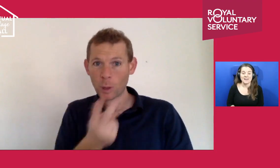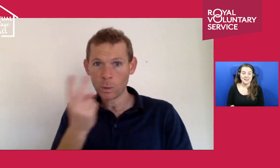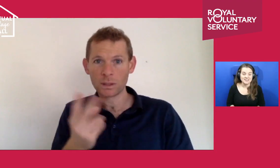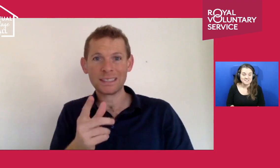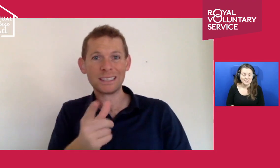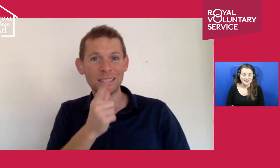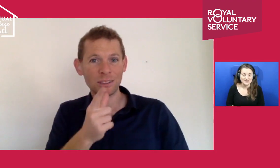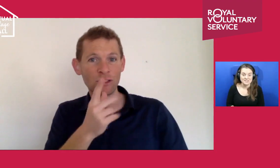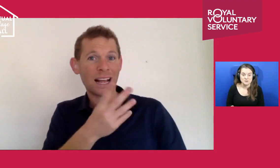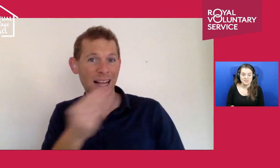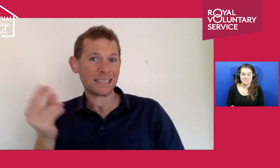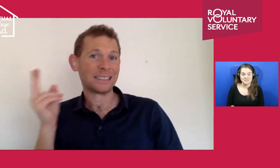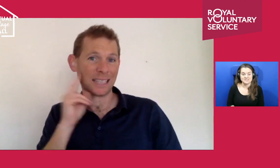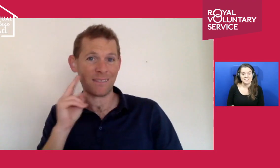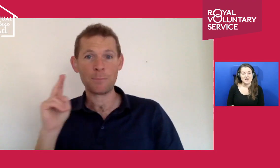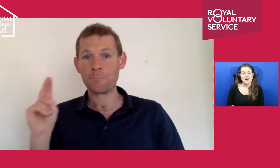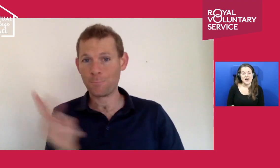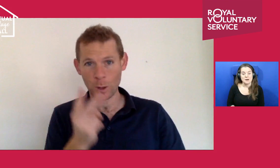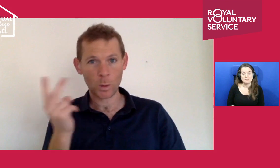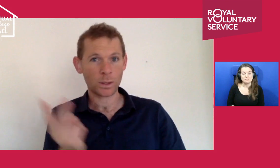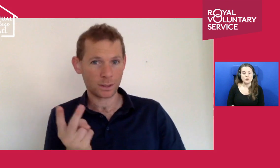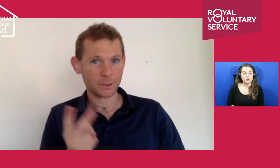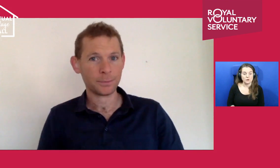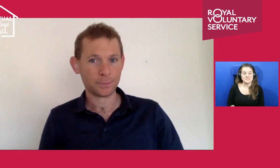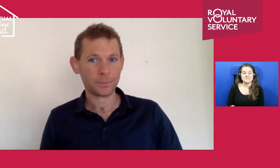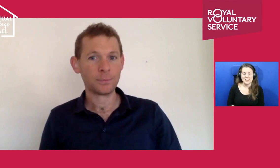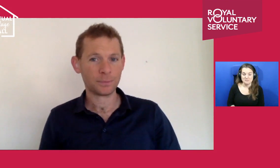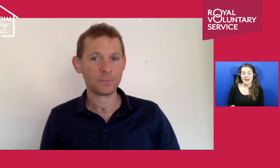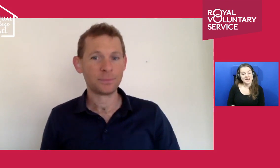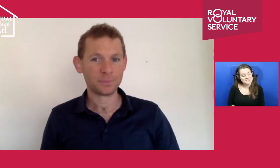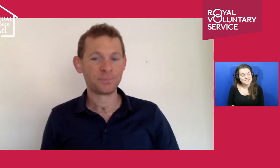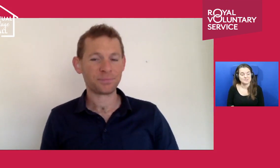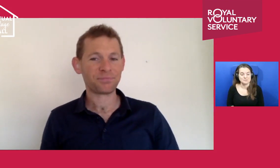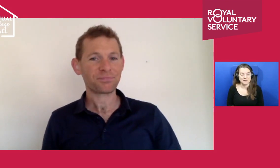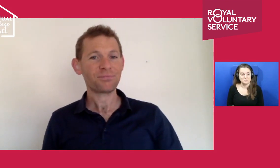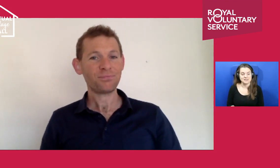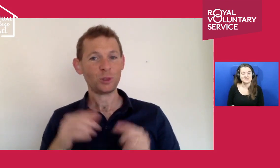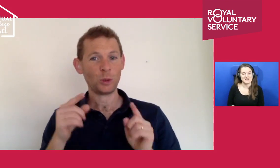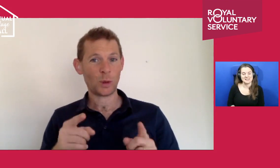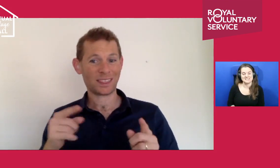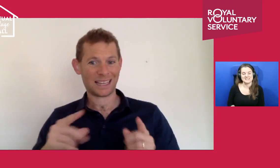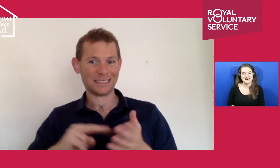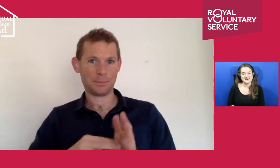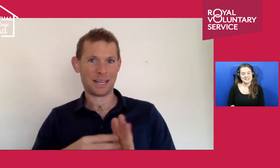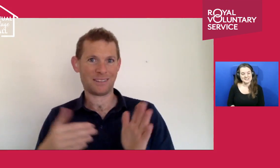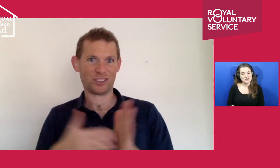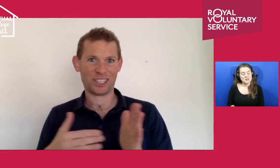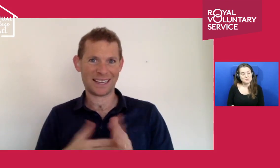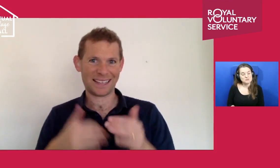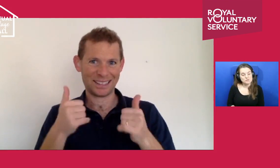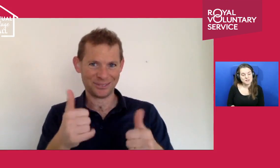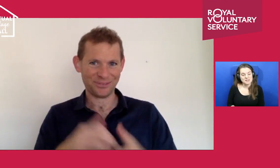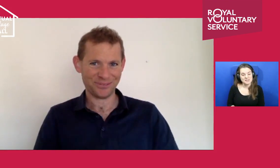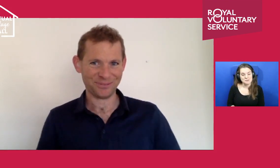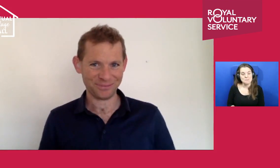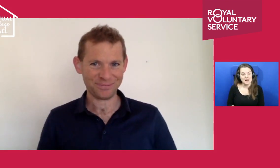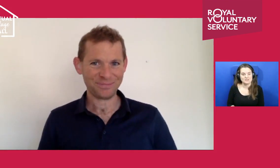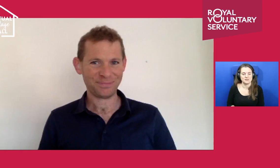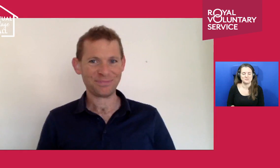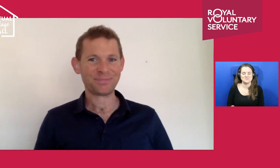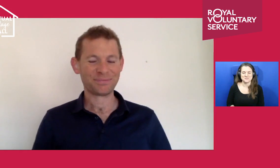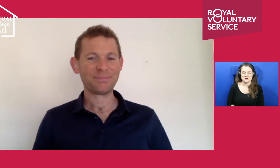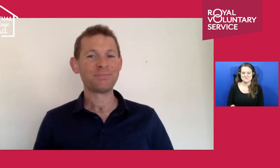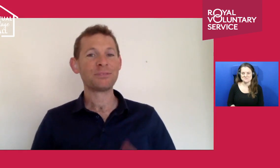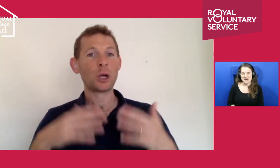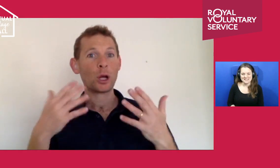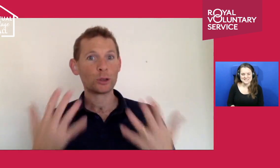way, and I certainly have experienced it both with deaf and hearing babies, and it can be really